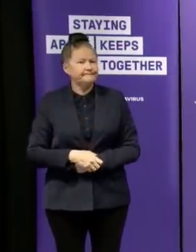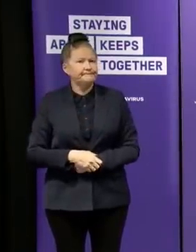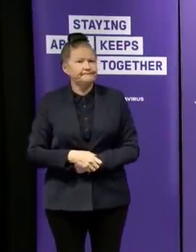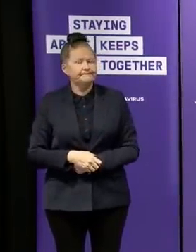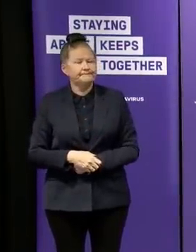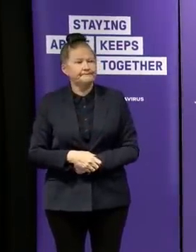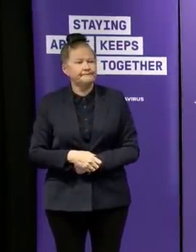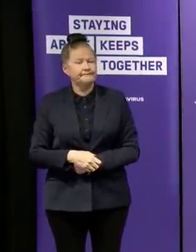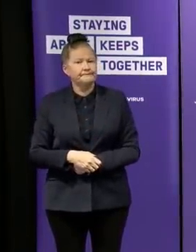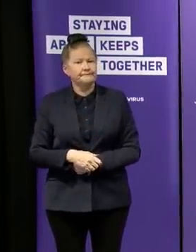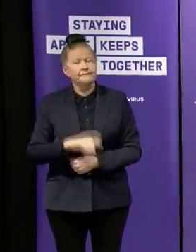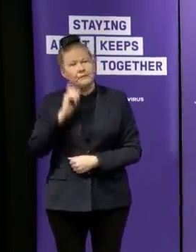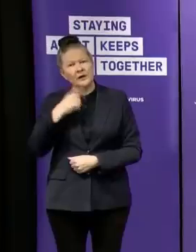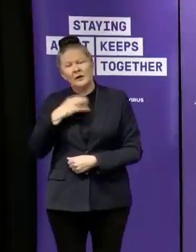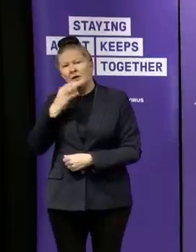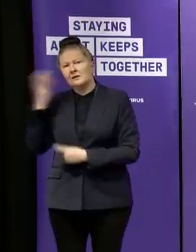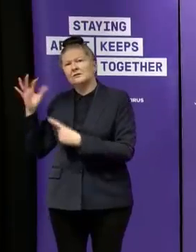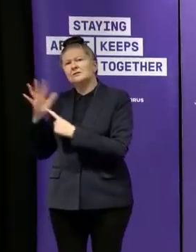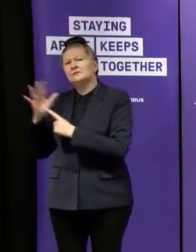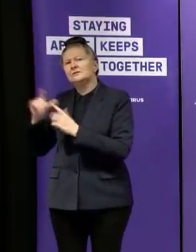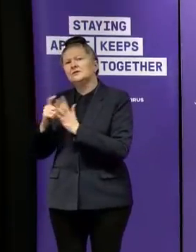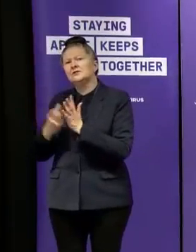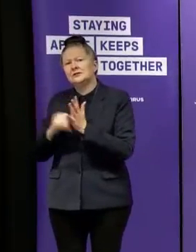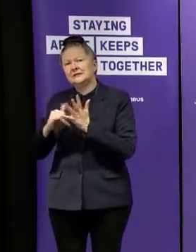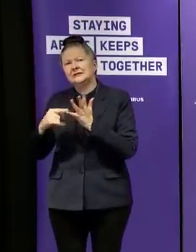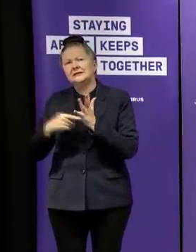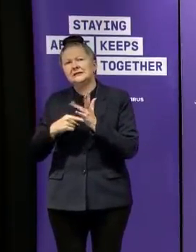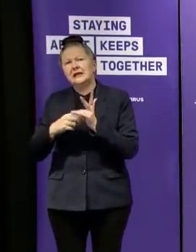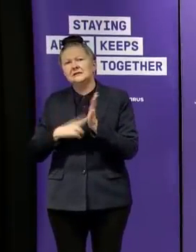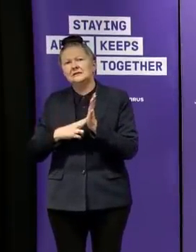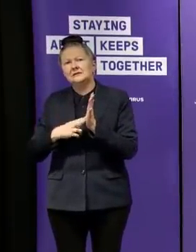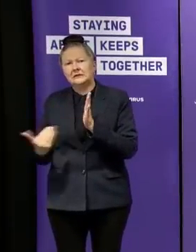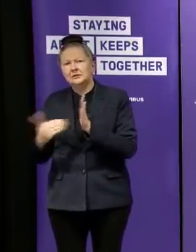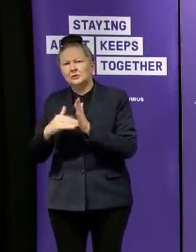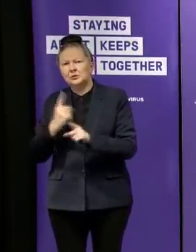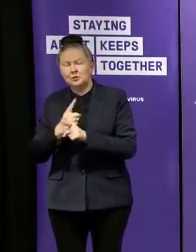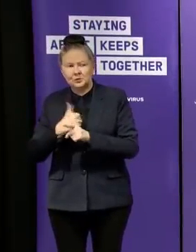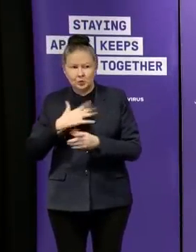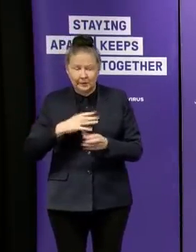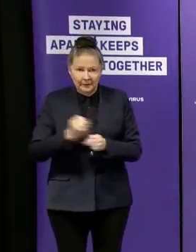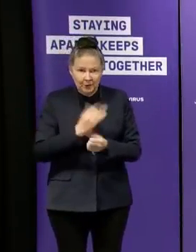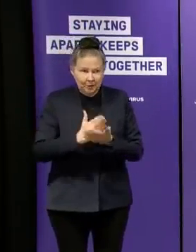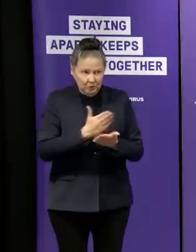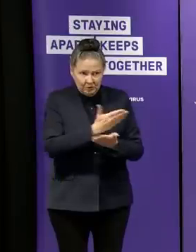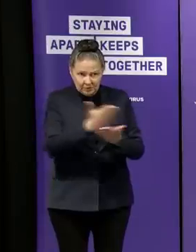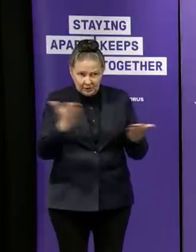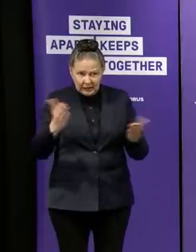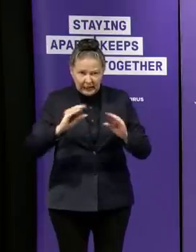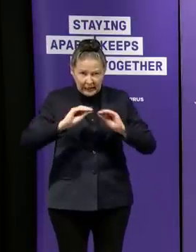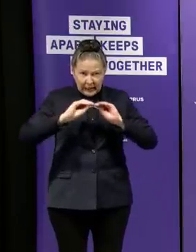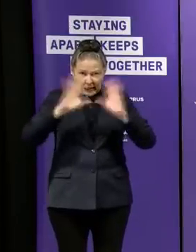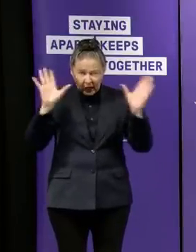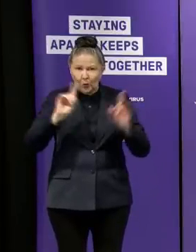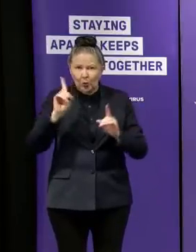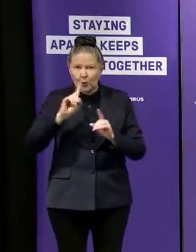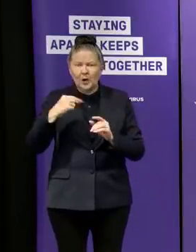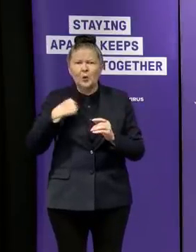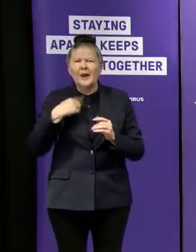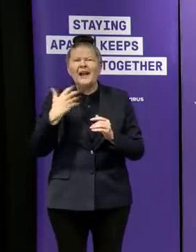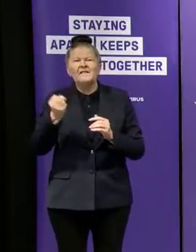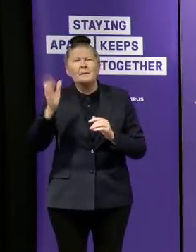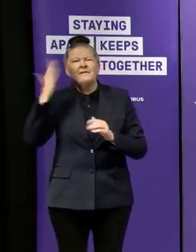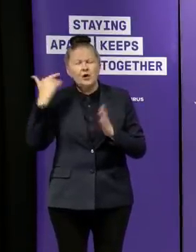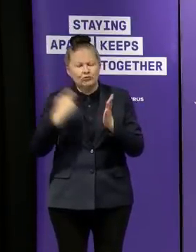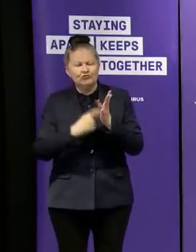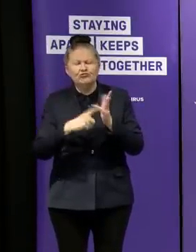Just before I ask Brett to add to our comments, I just wanted to just make sure people are absolutely clear. The roadmap as outlined remains in place